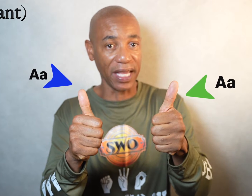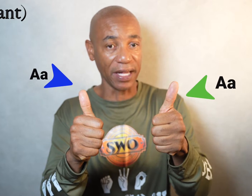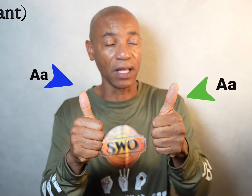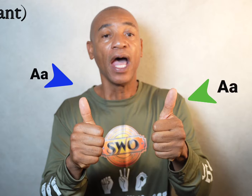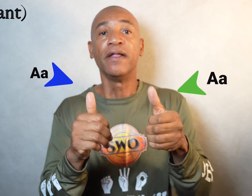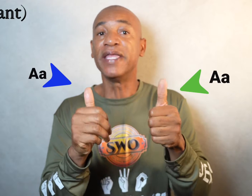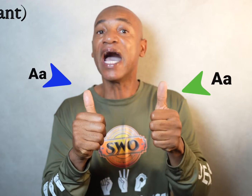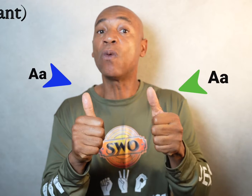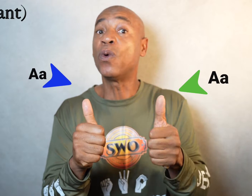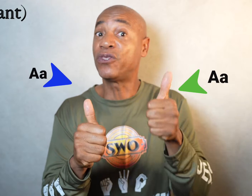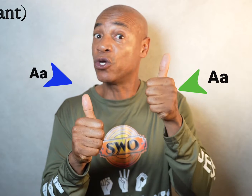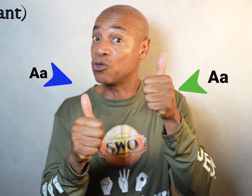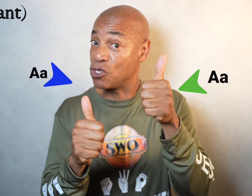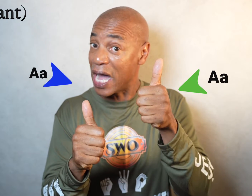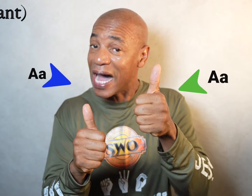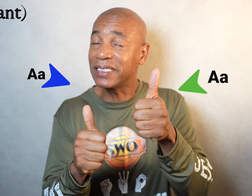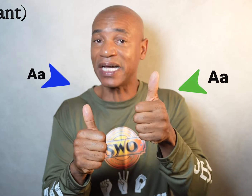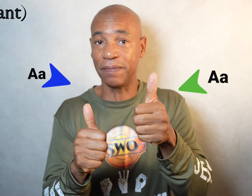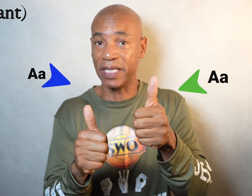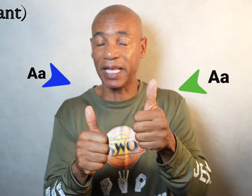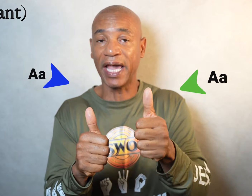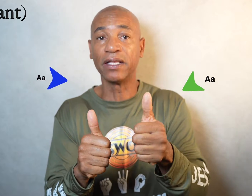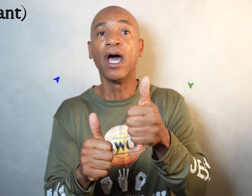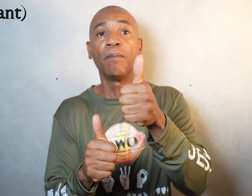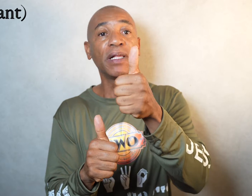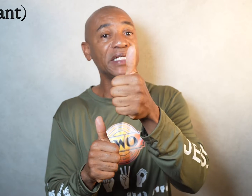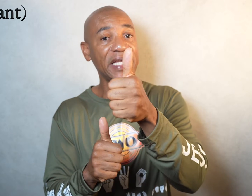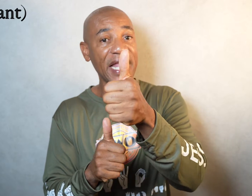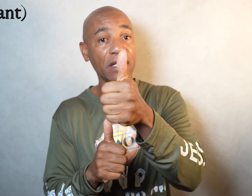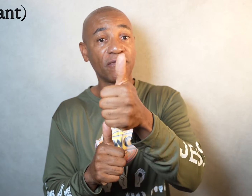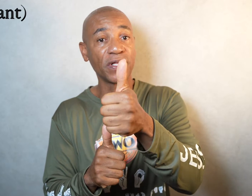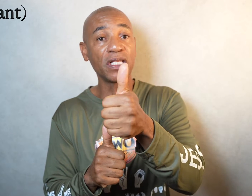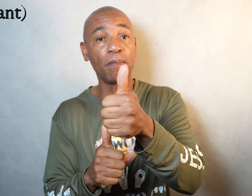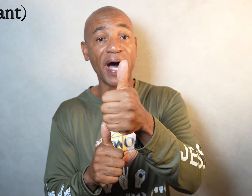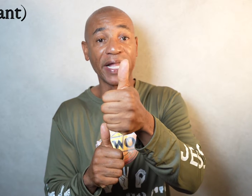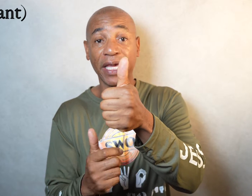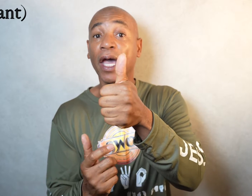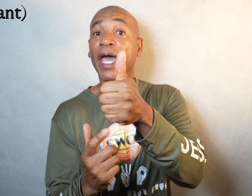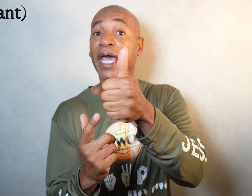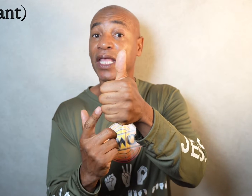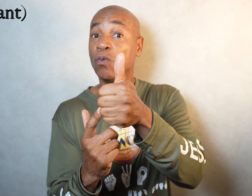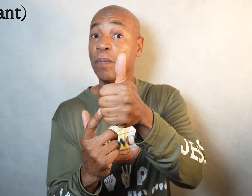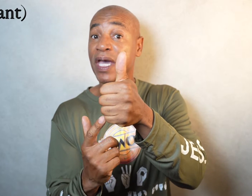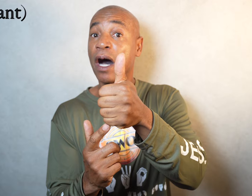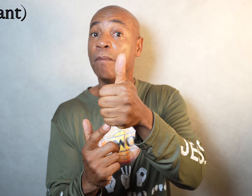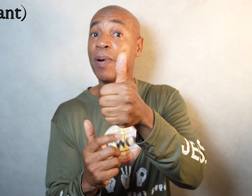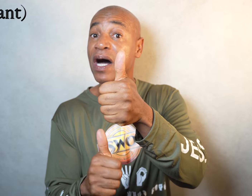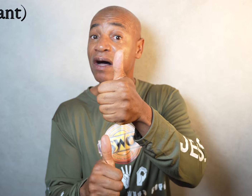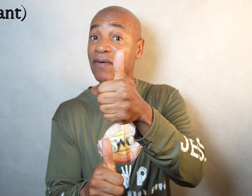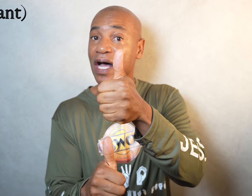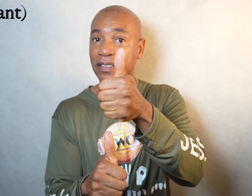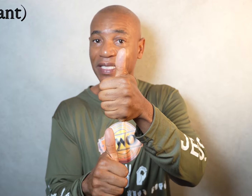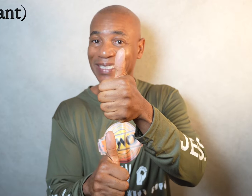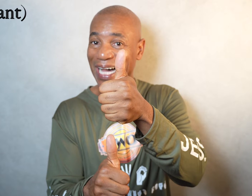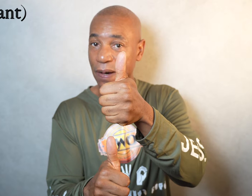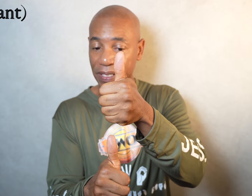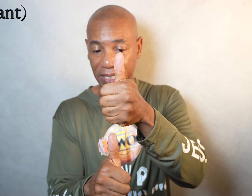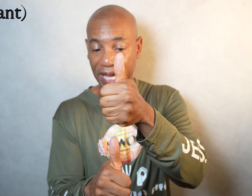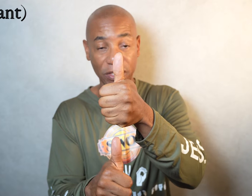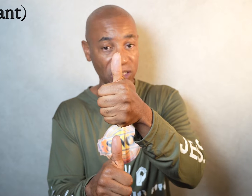hand. Now with your non-dominant hand, place that out in front of the body and it will be above the dominant hand, just